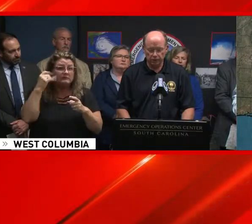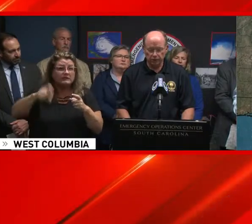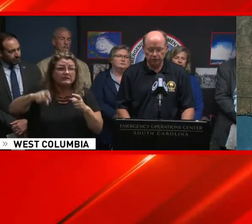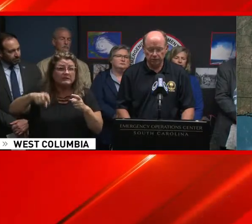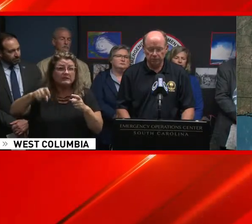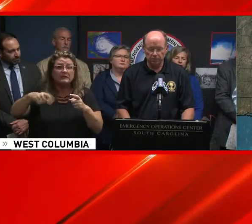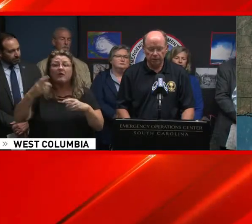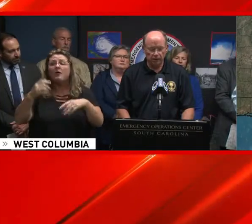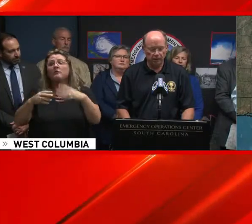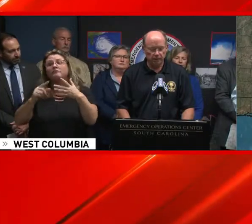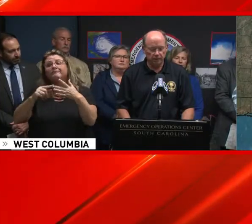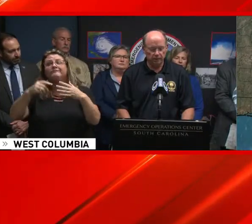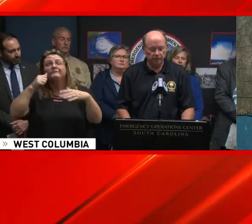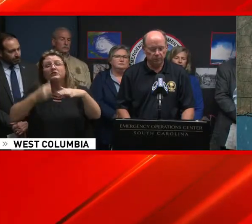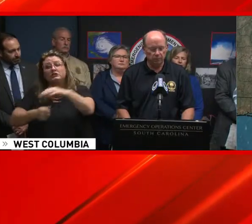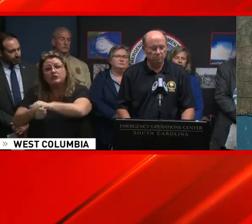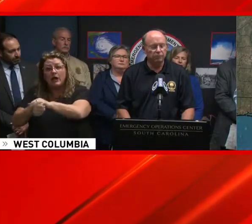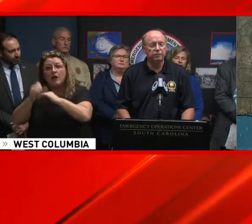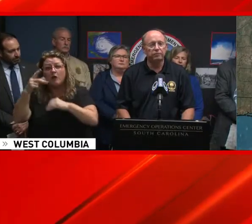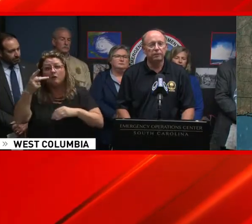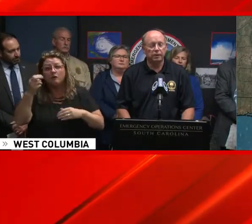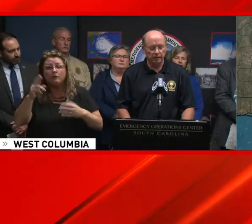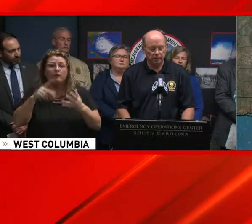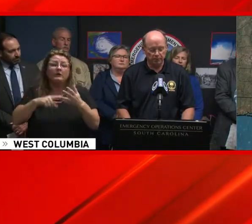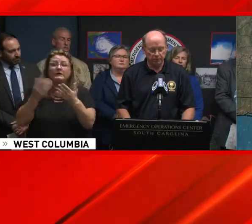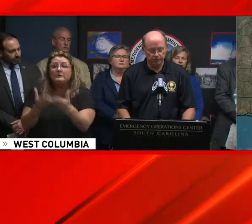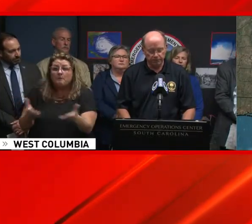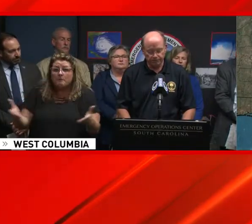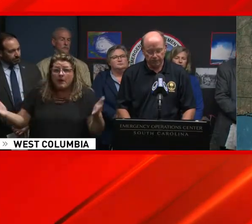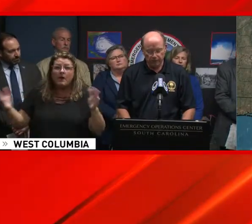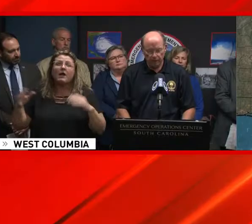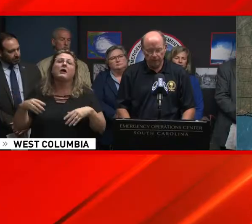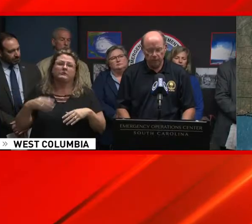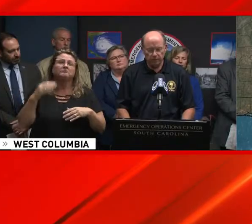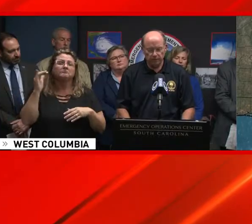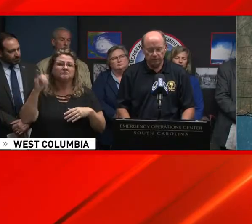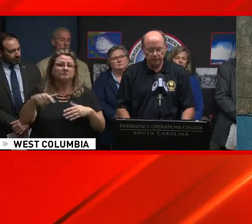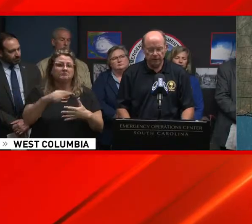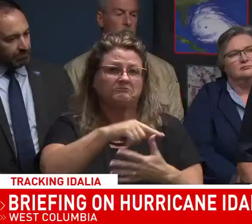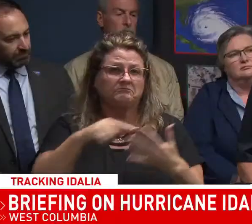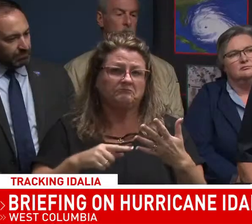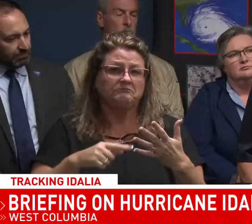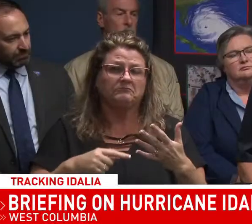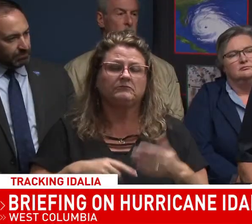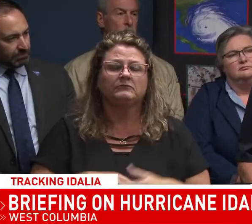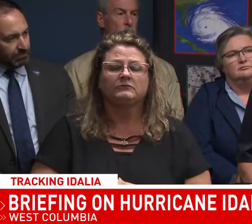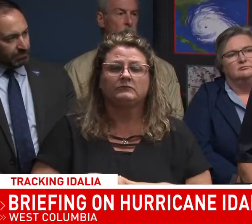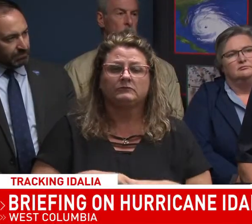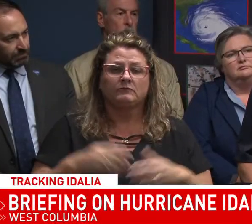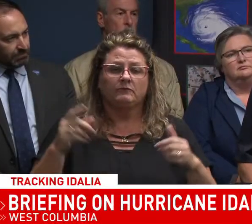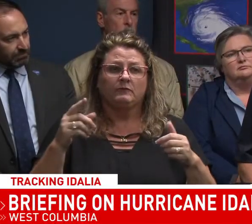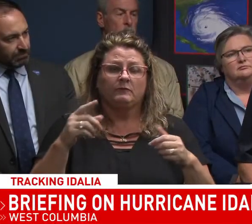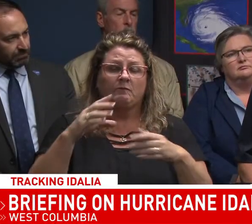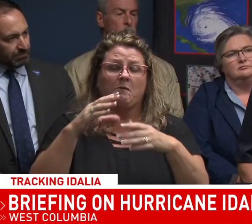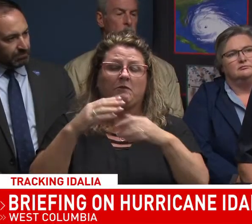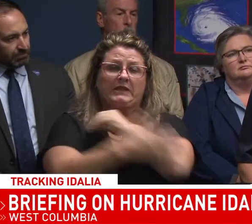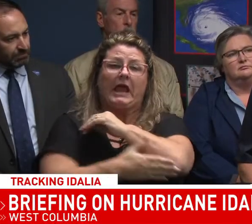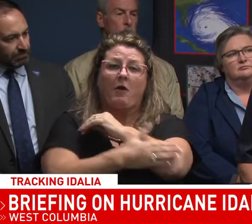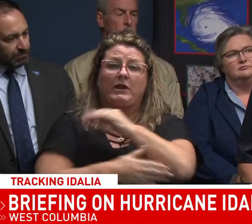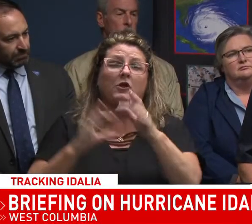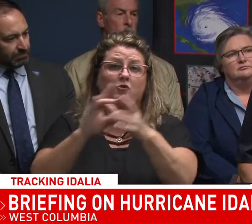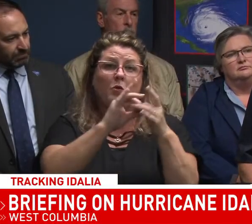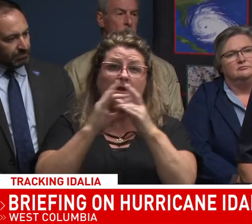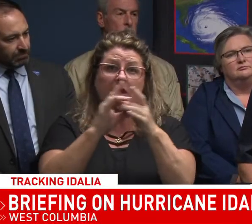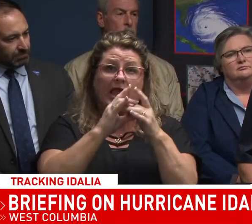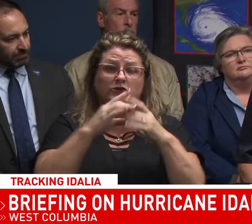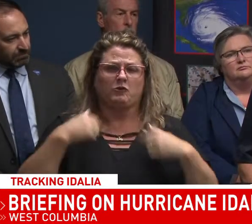additional sheltering, supply, and equipment missions. We started conducting county coordination calls Monday